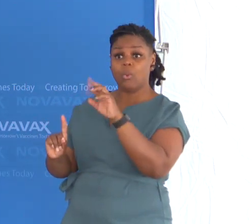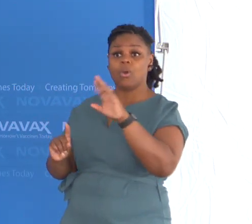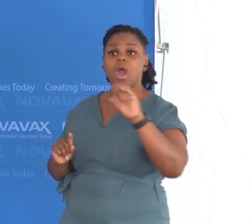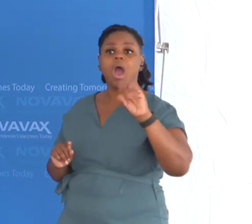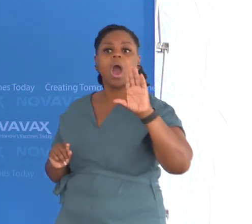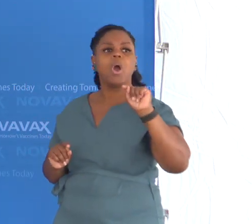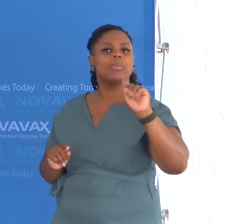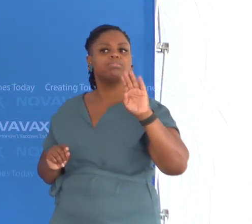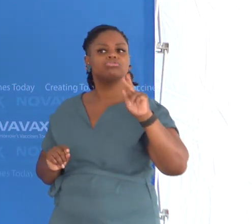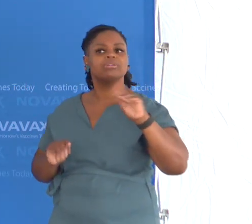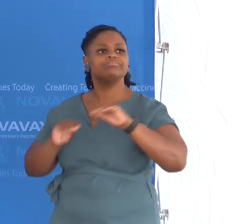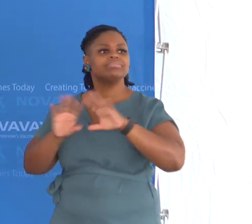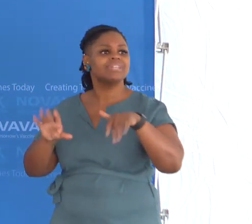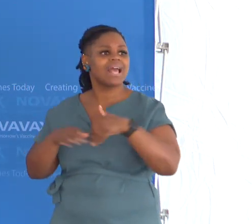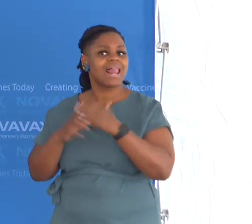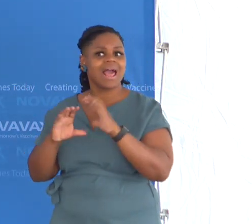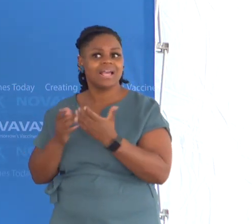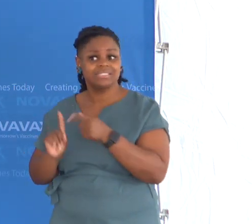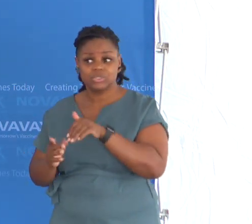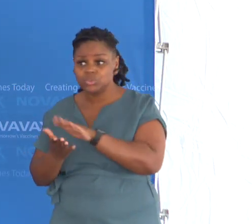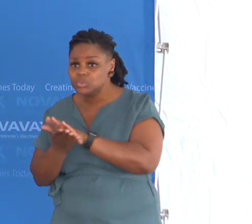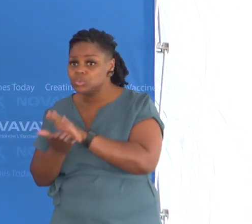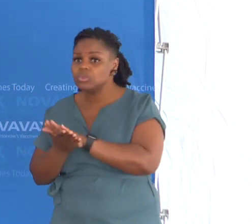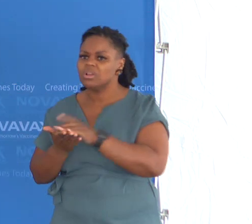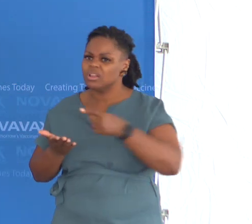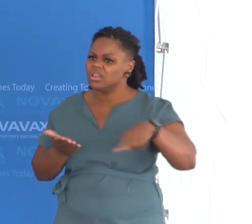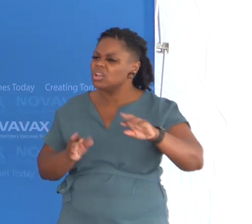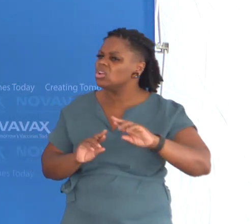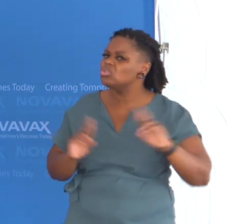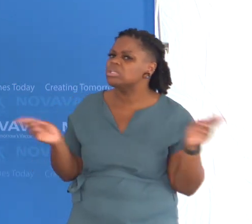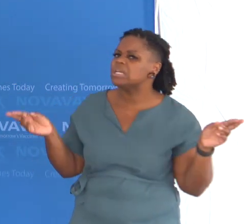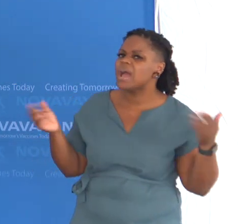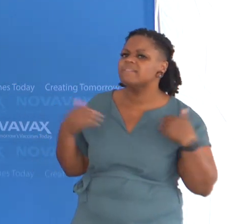the smart people at the local level are also